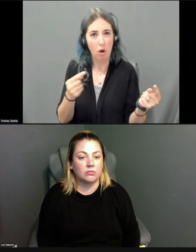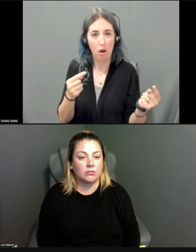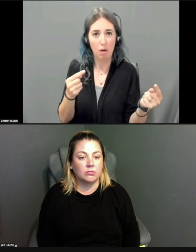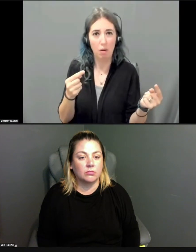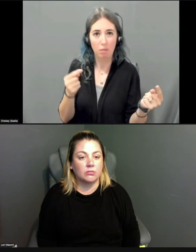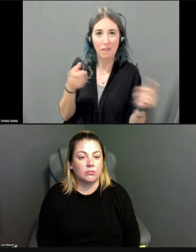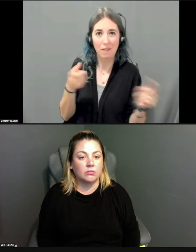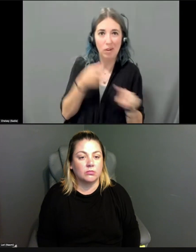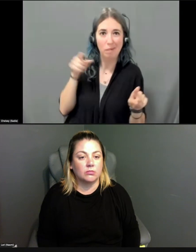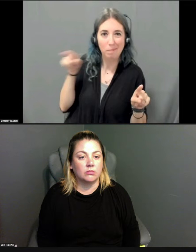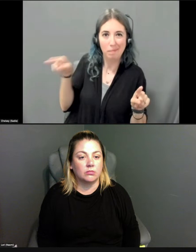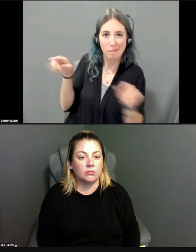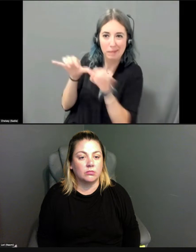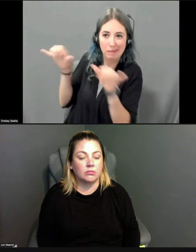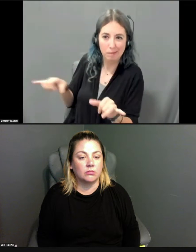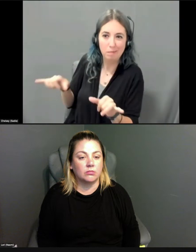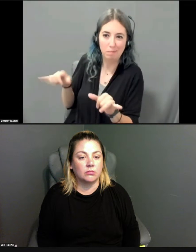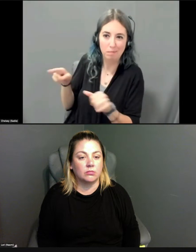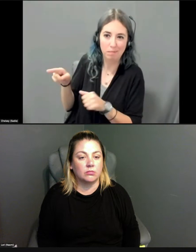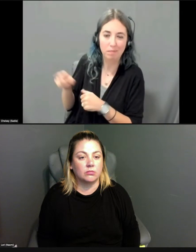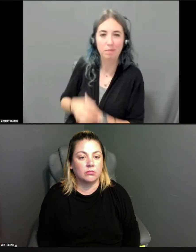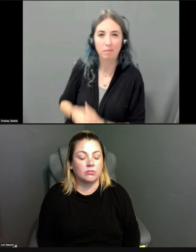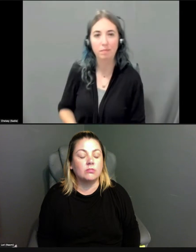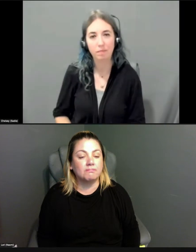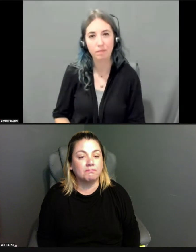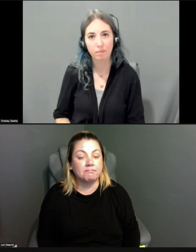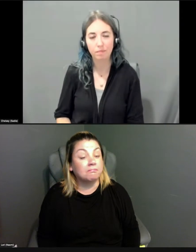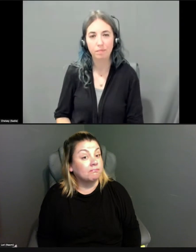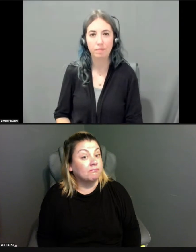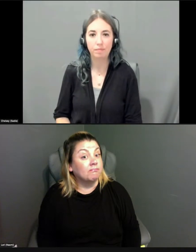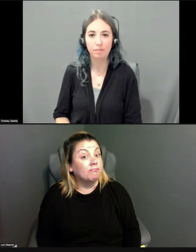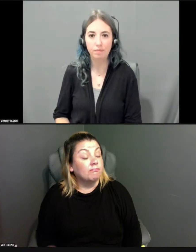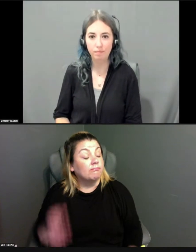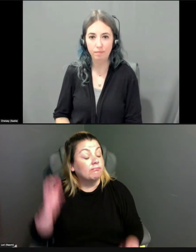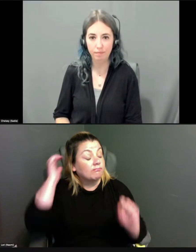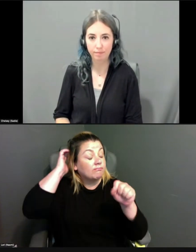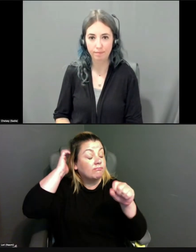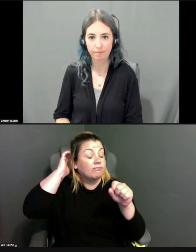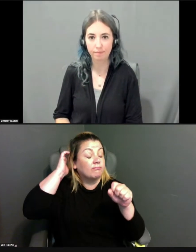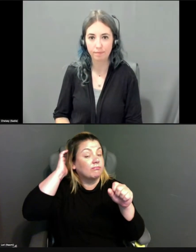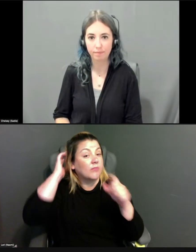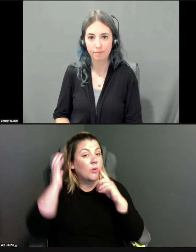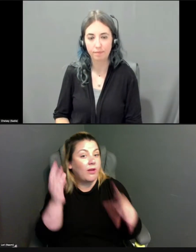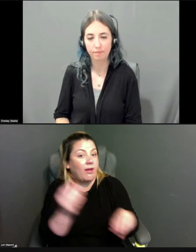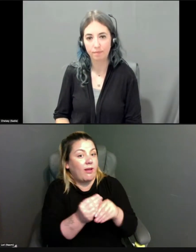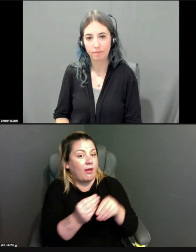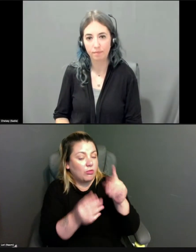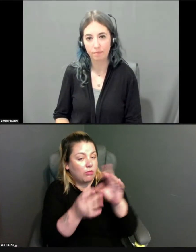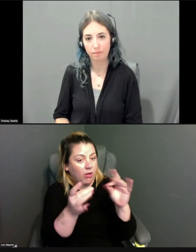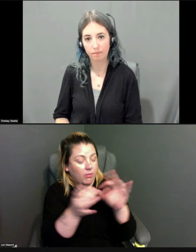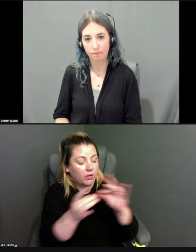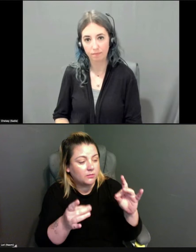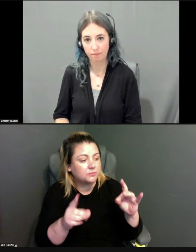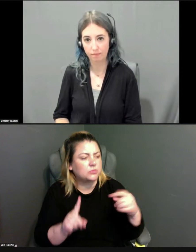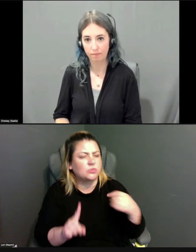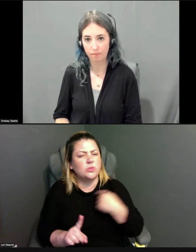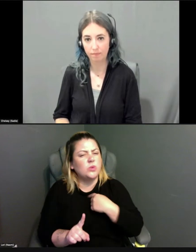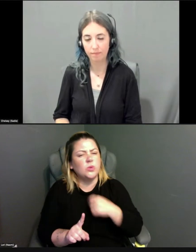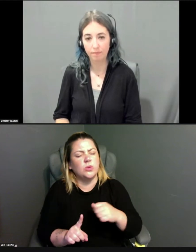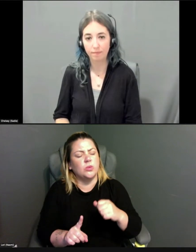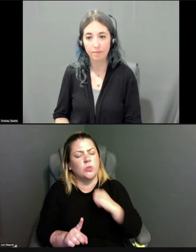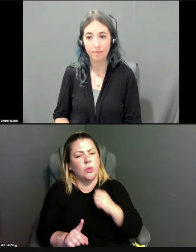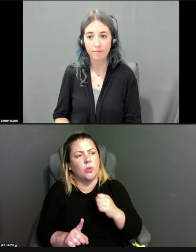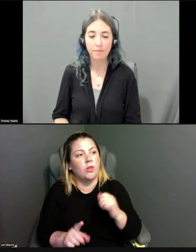culture upholds. Yeah, and just to sort of add on to that, we're probably not going to do a super deep